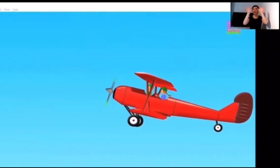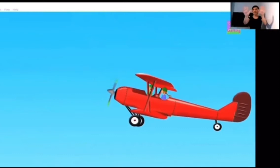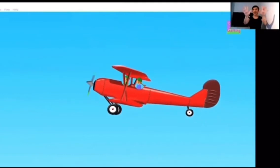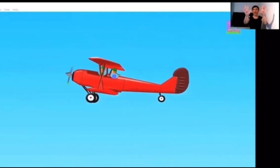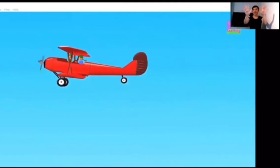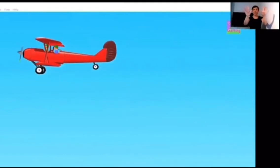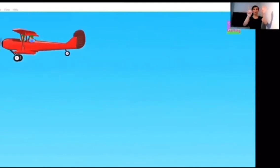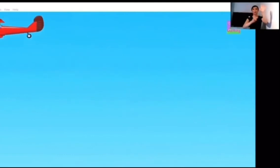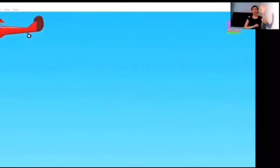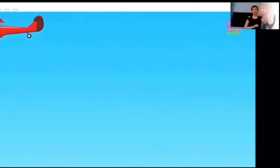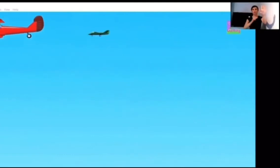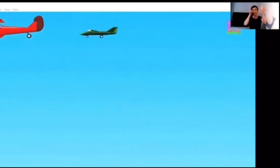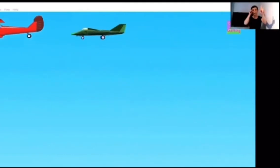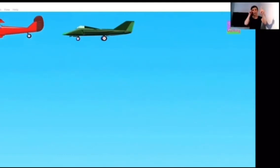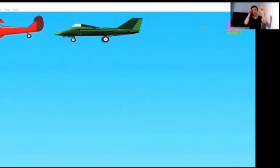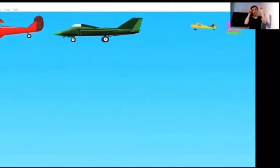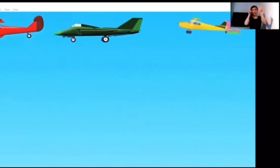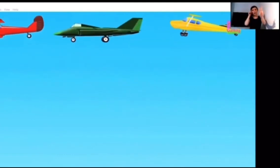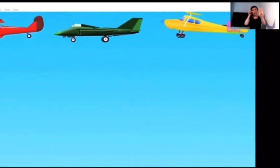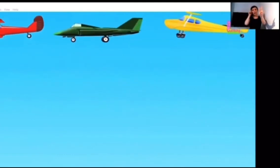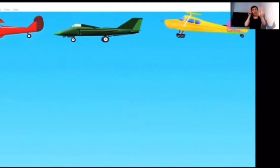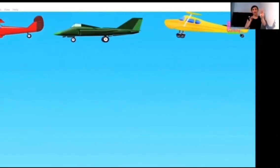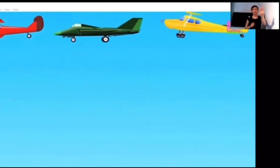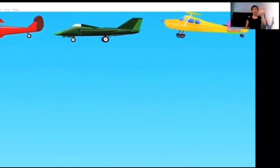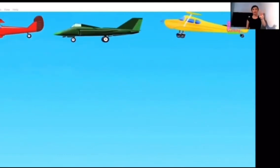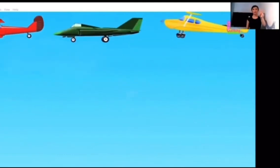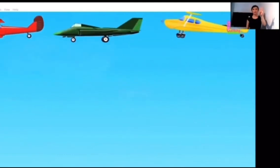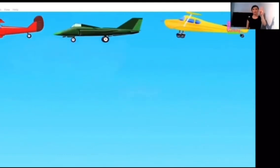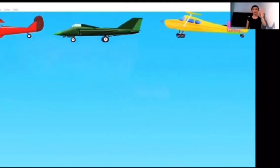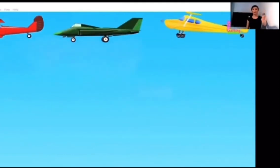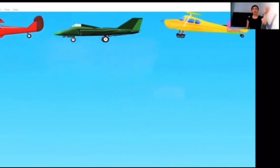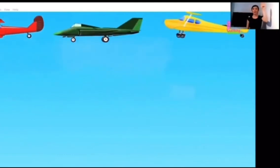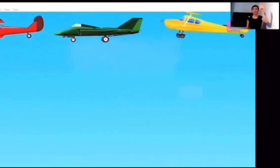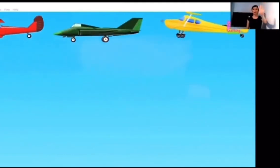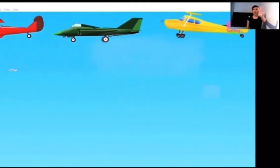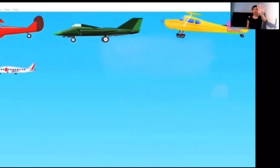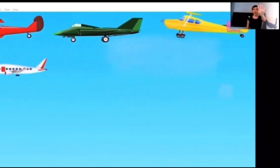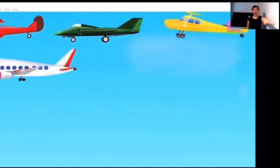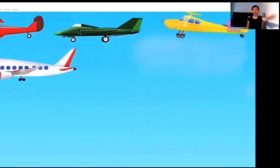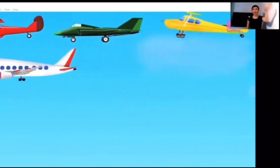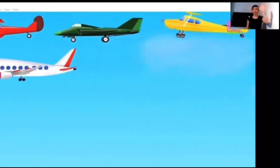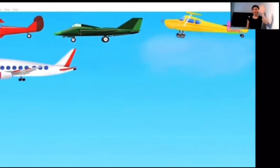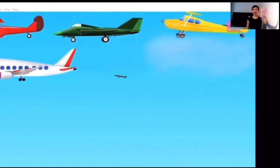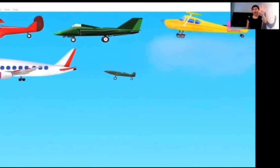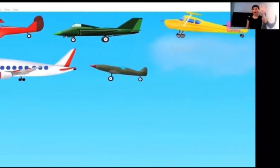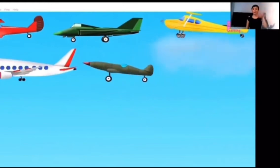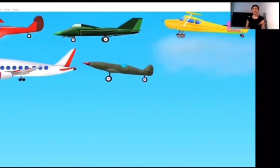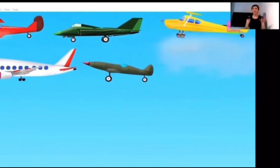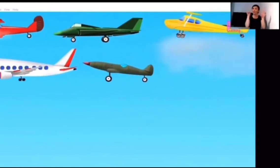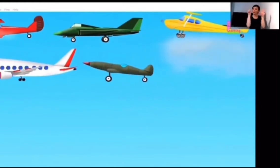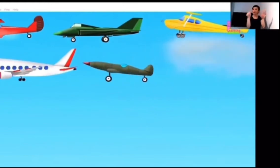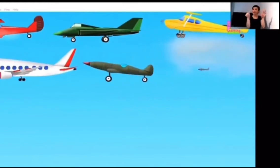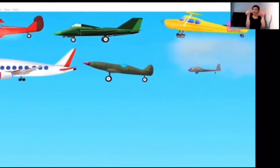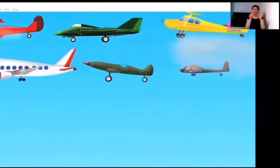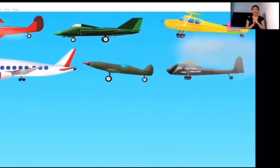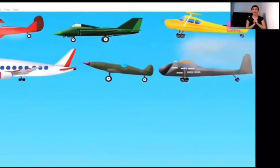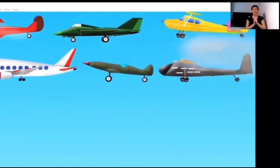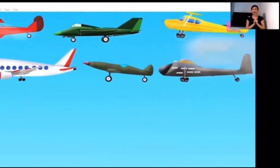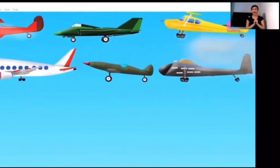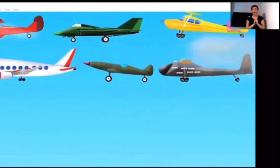1 little, 2 little, 3 little airplanes, 4 little, 5 little, 6 little